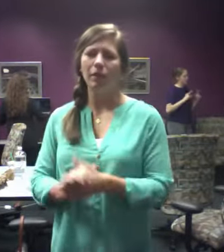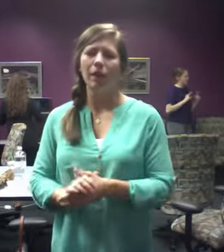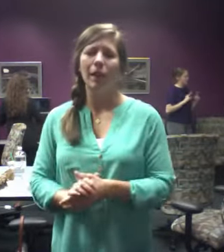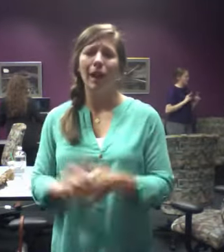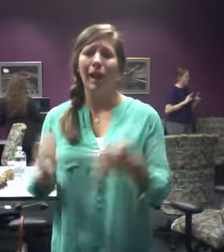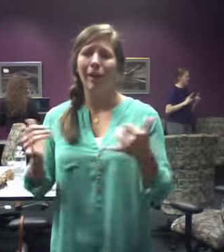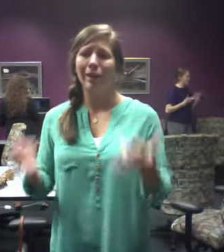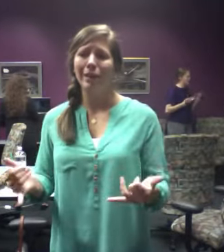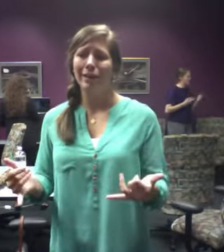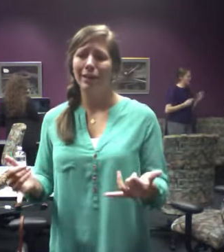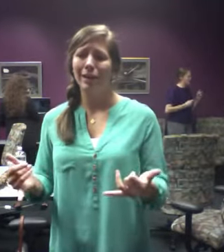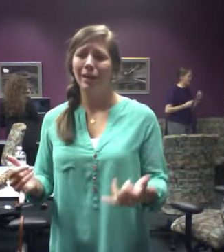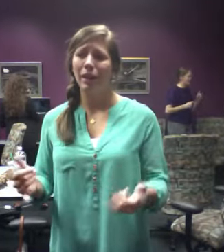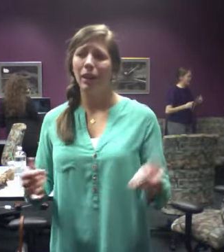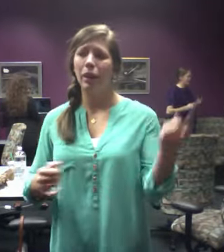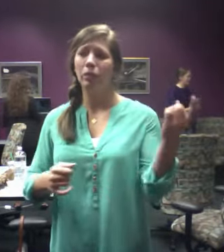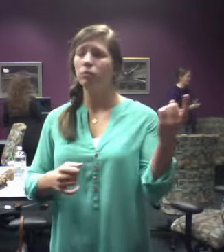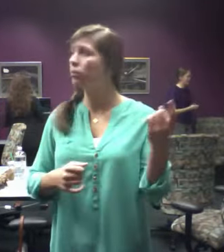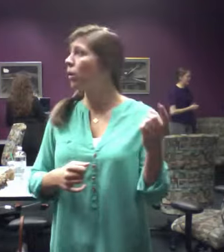No, 75. 76.